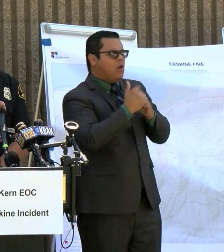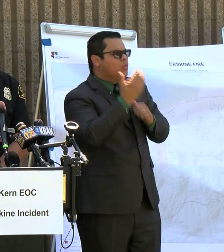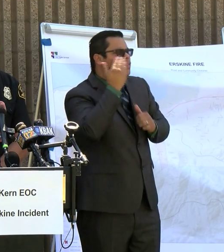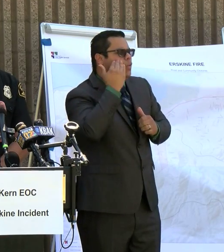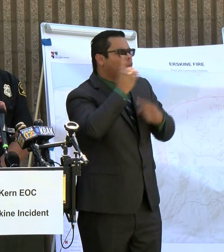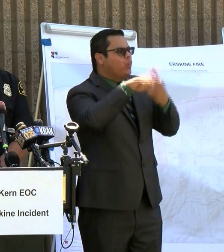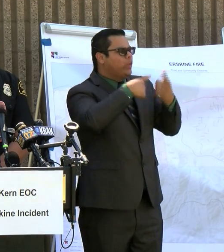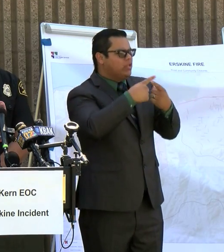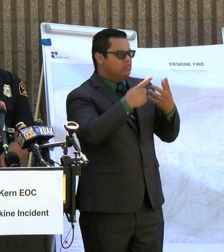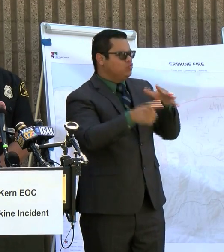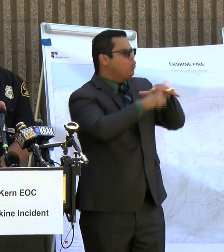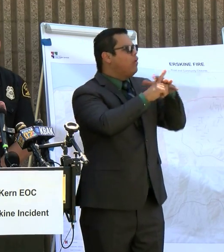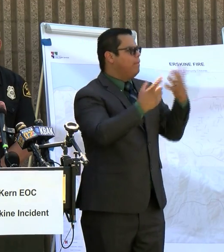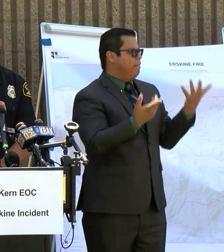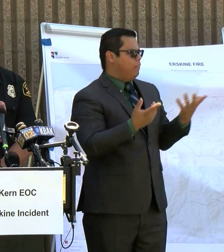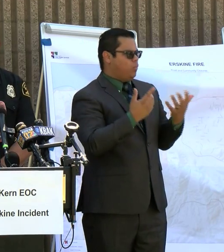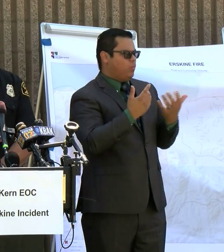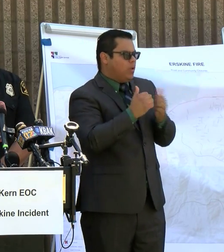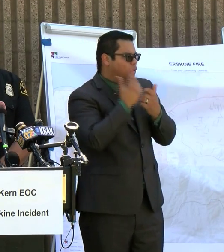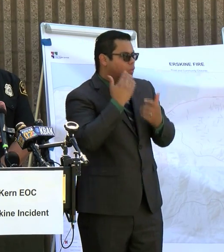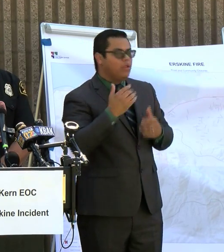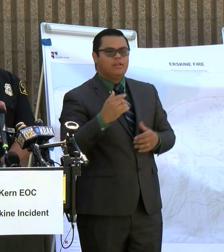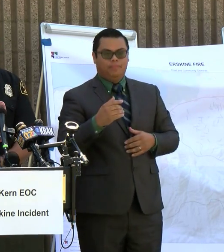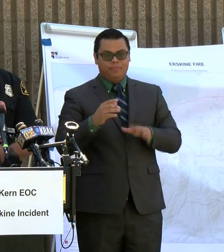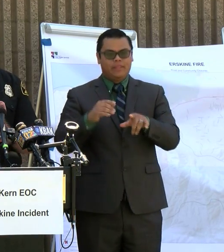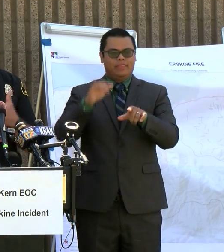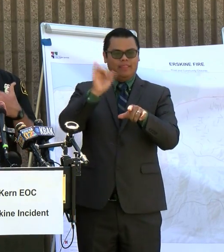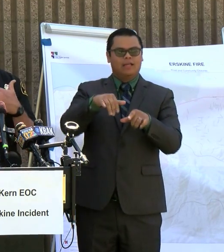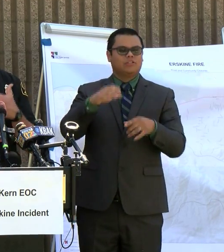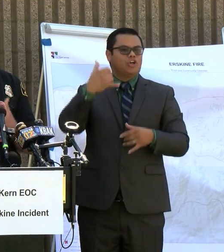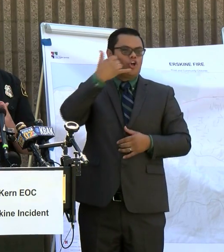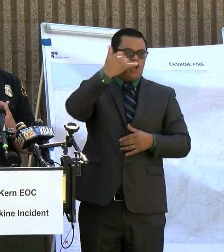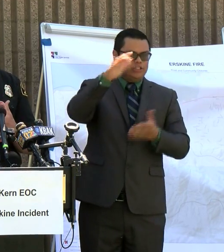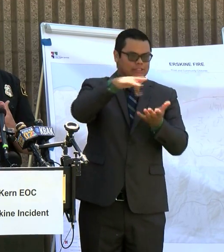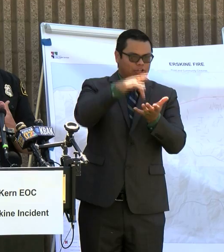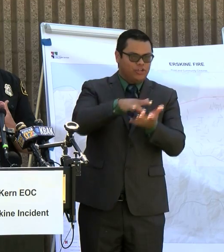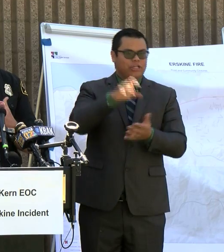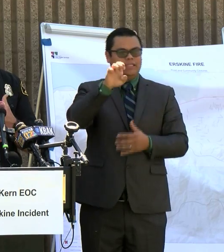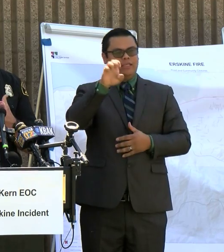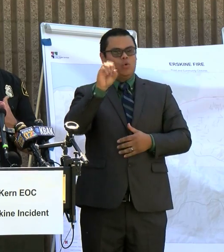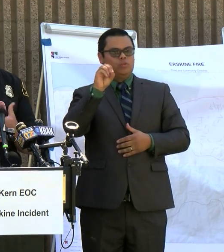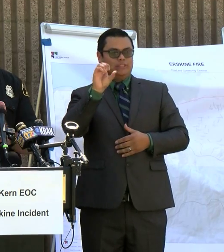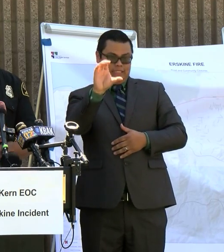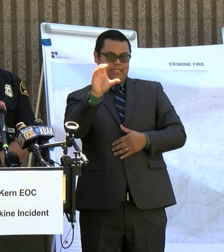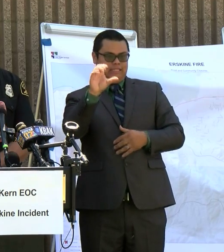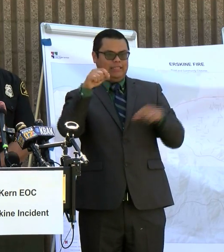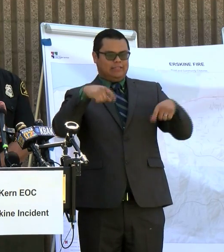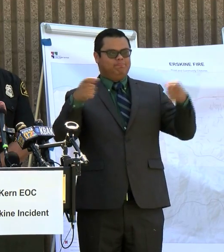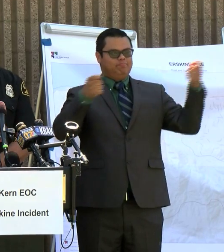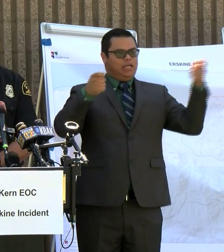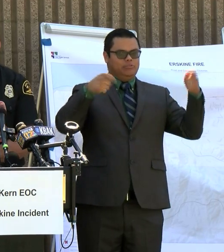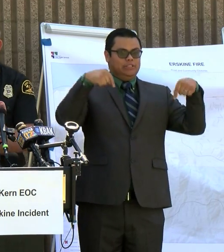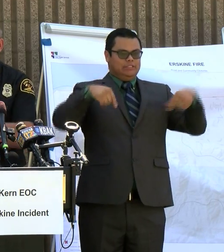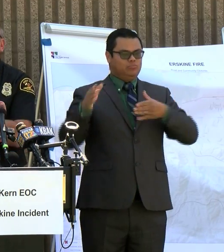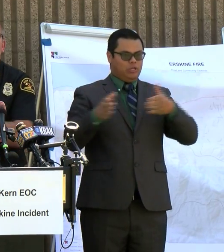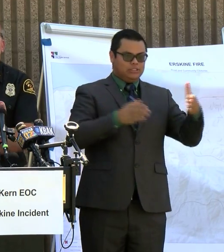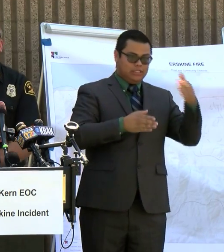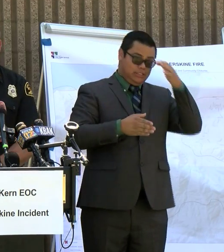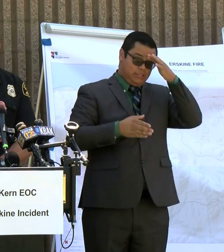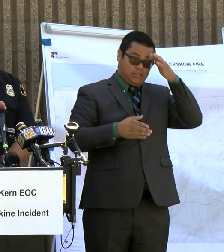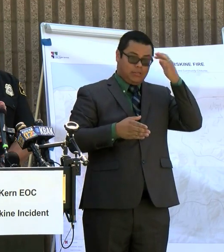call center, public information, the EOC is the management of this process, and we have